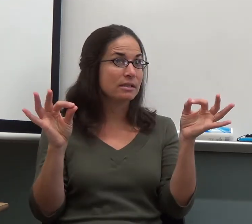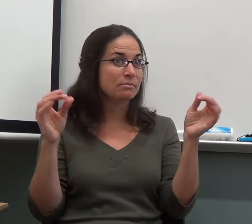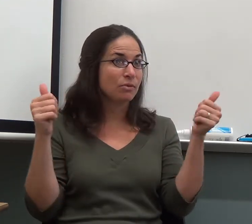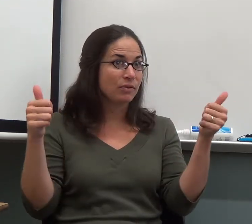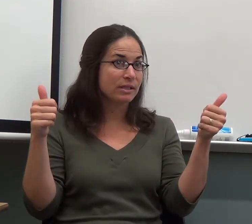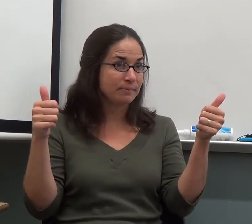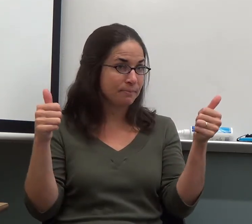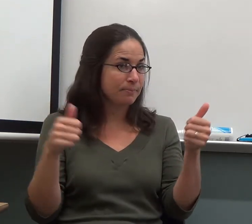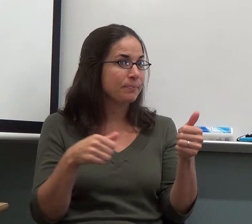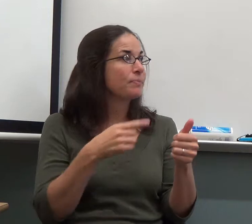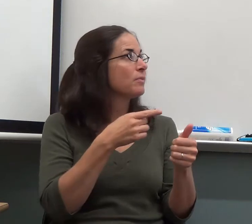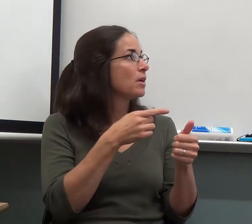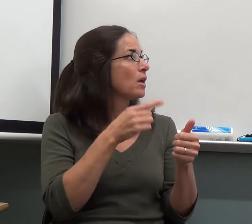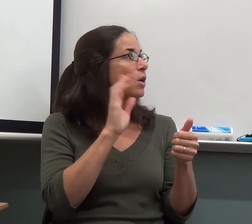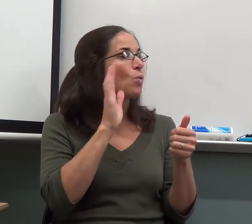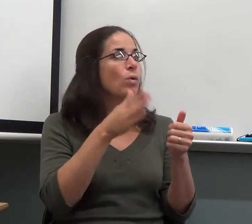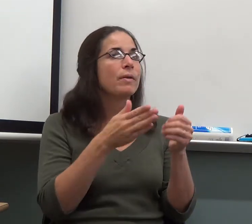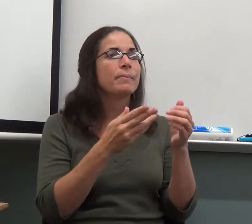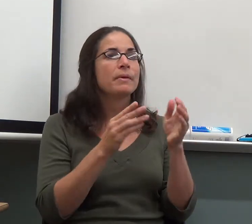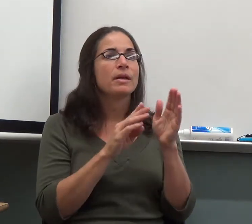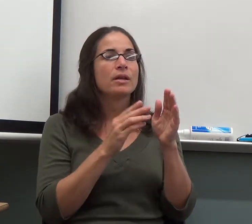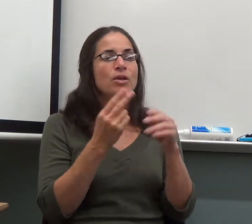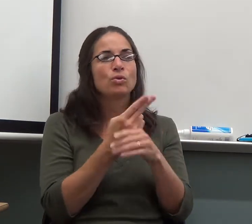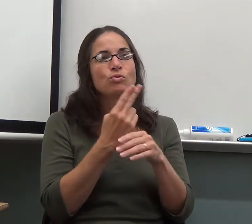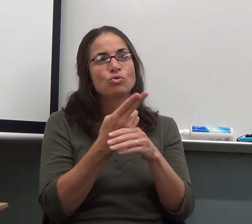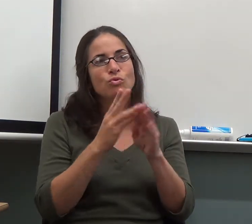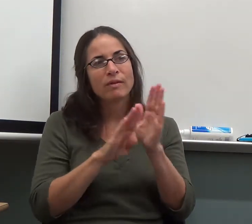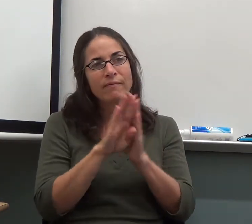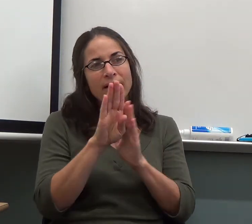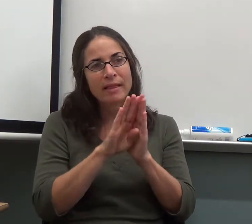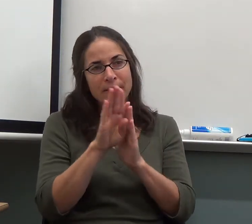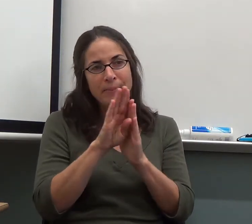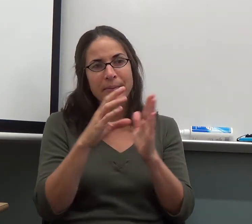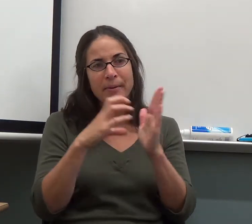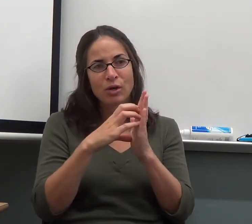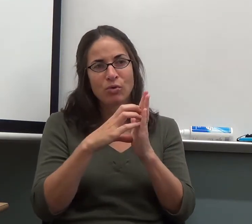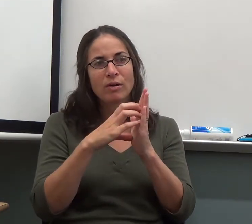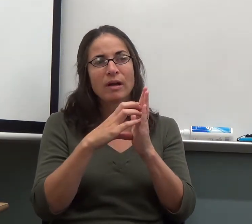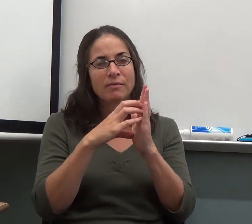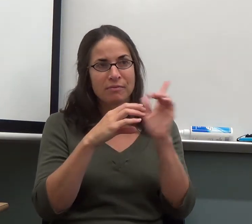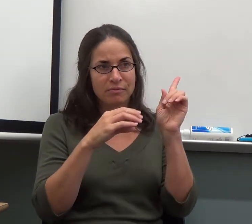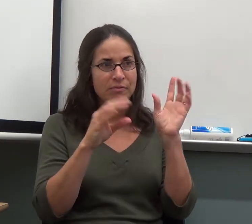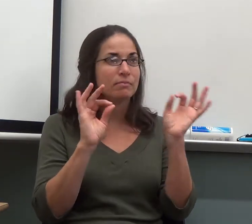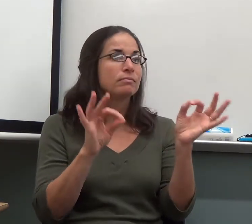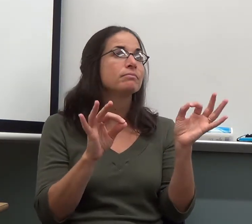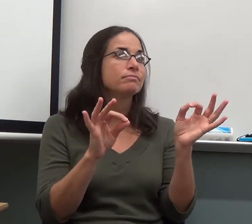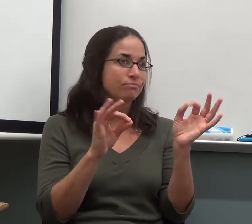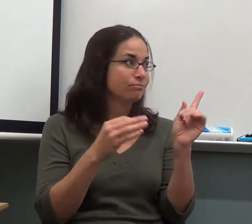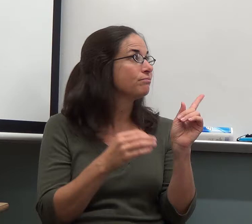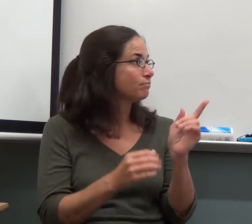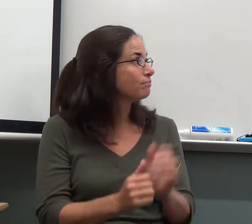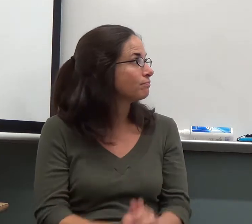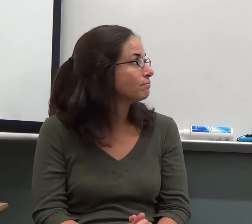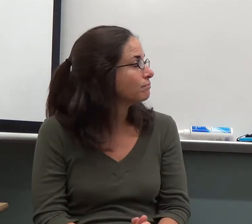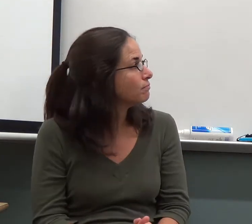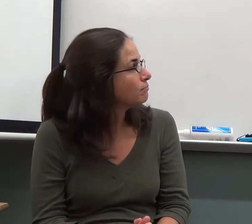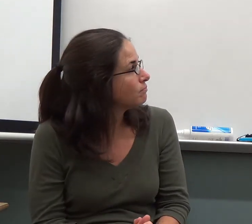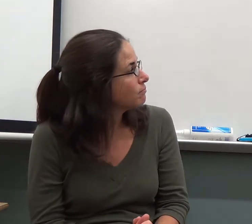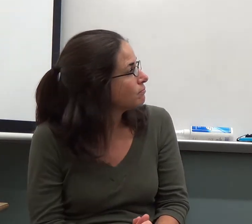to develop a paragraph. Okay? I can use that to develop a paragraph. Now, there are a